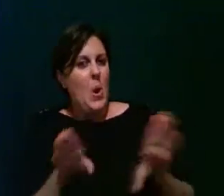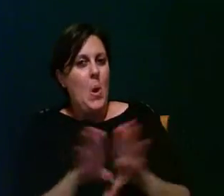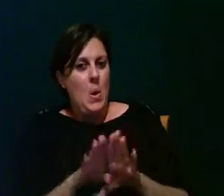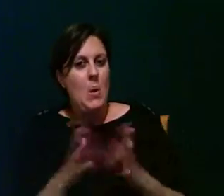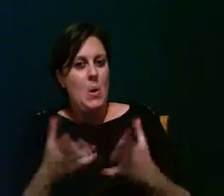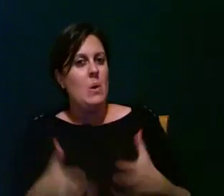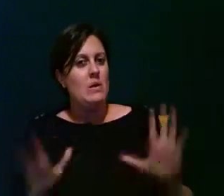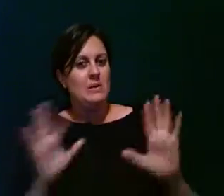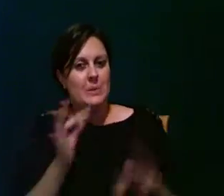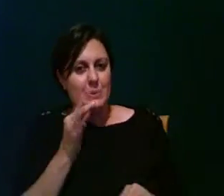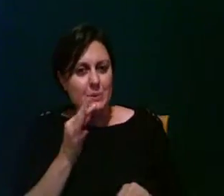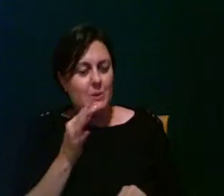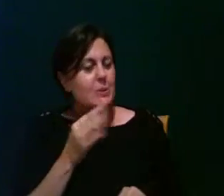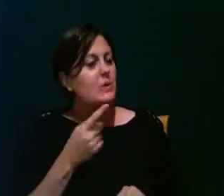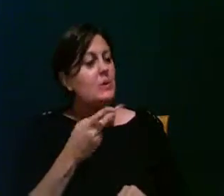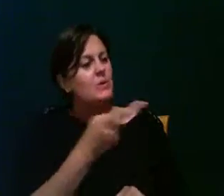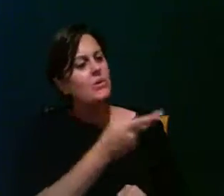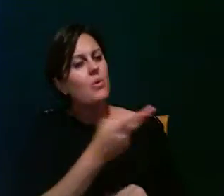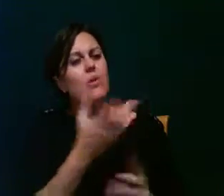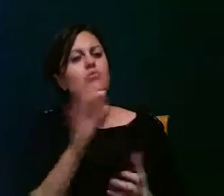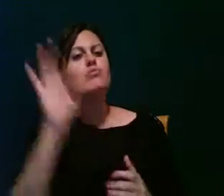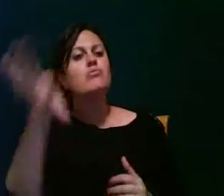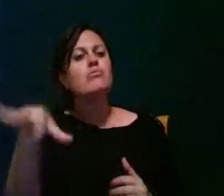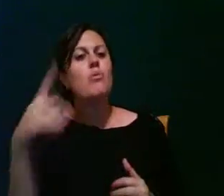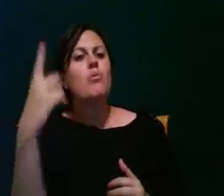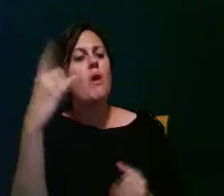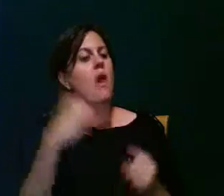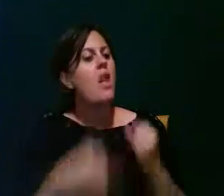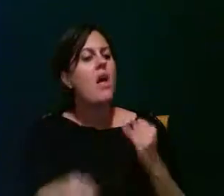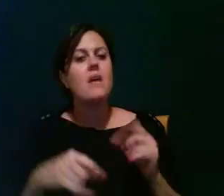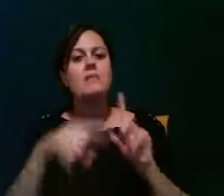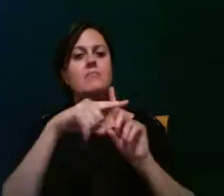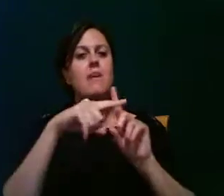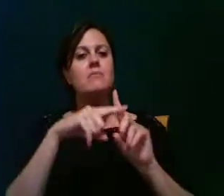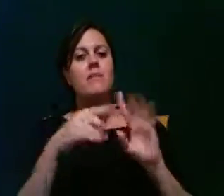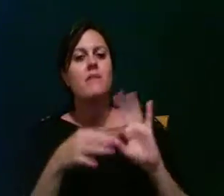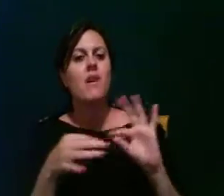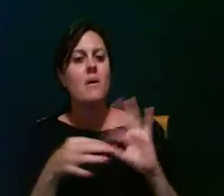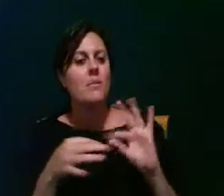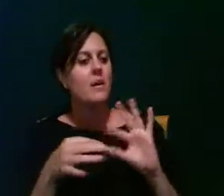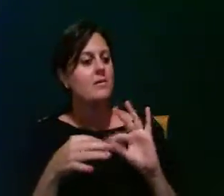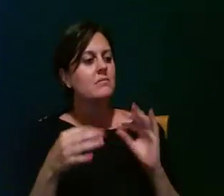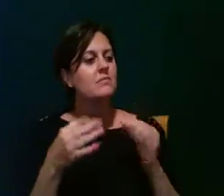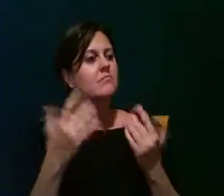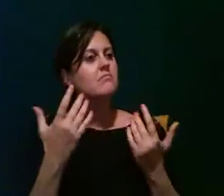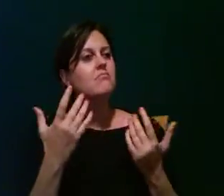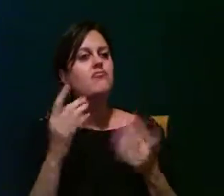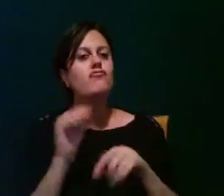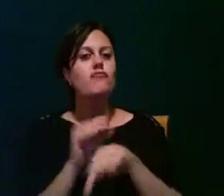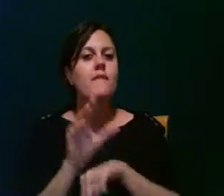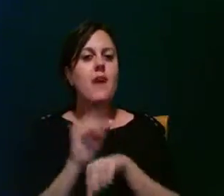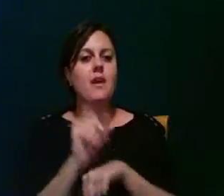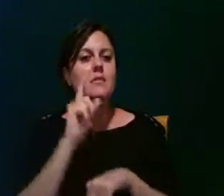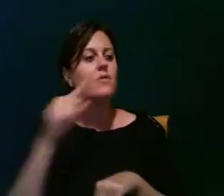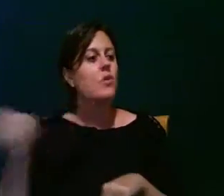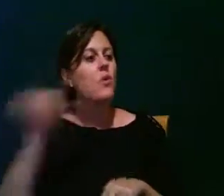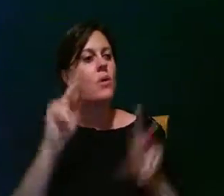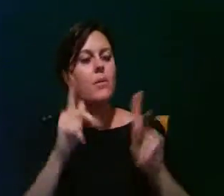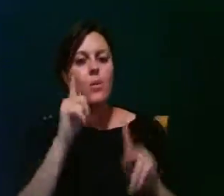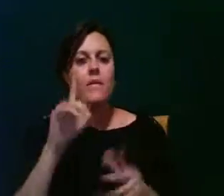there for those that are facing challenges in their life, regardless of what it is, and on their pathway to